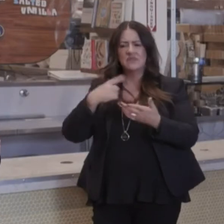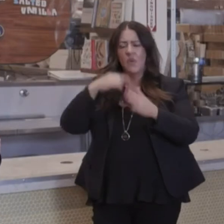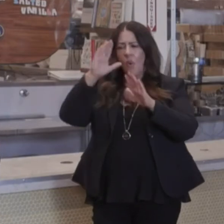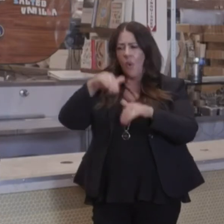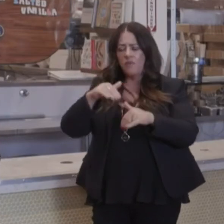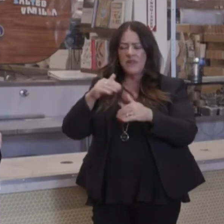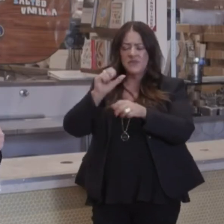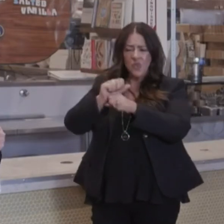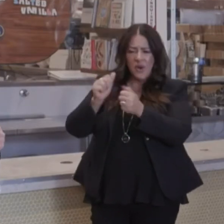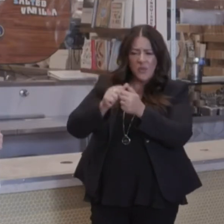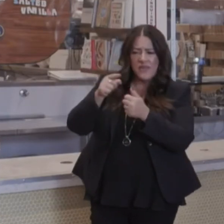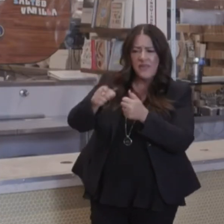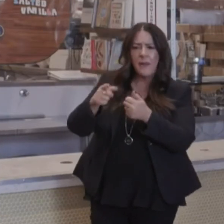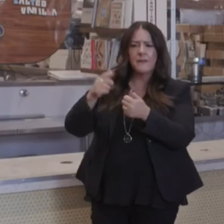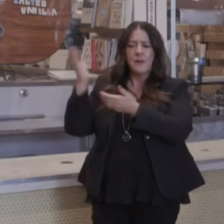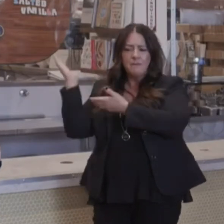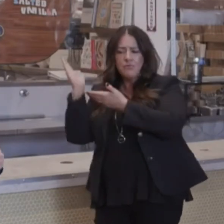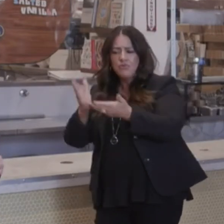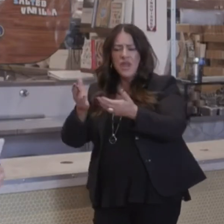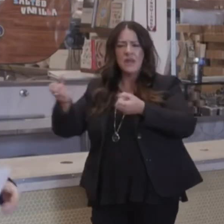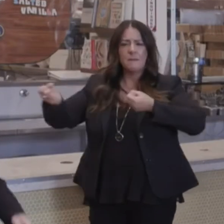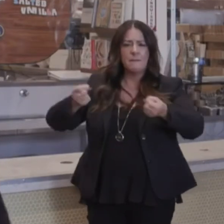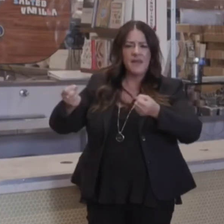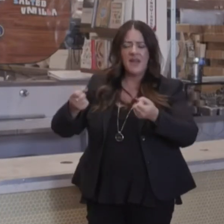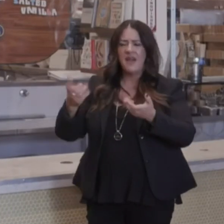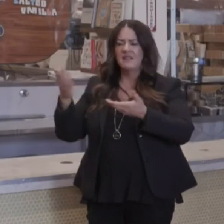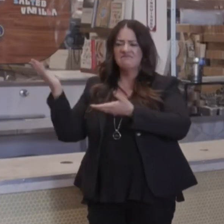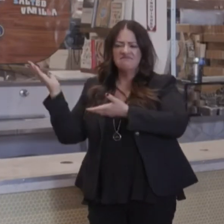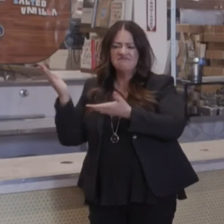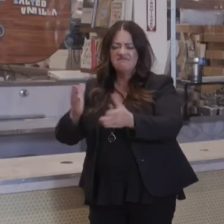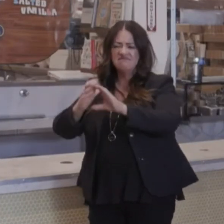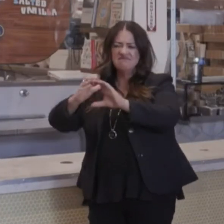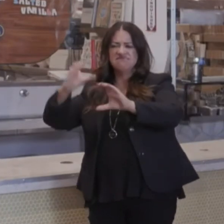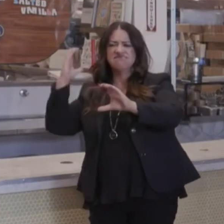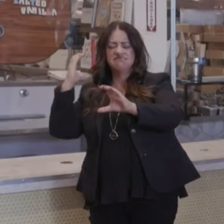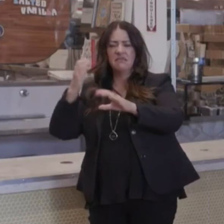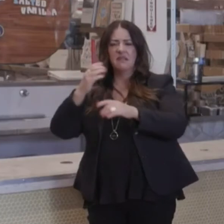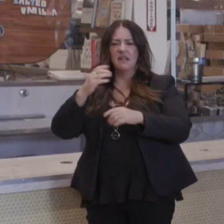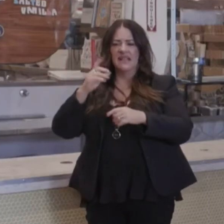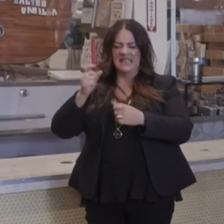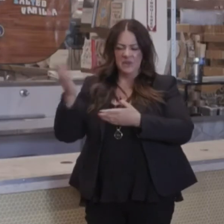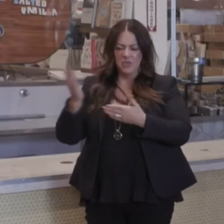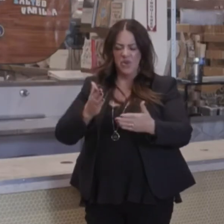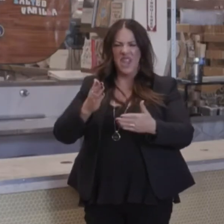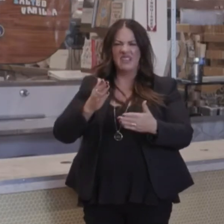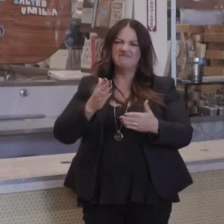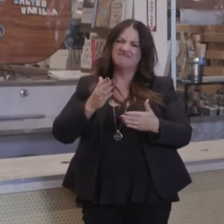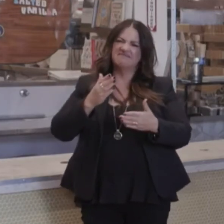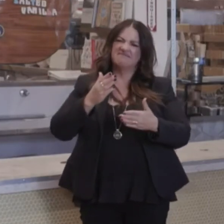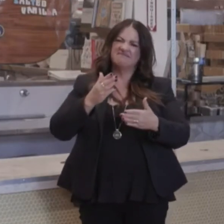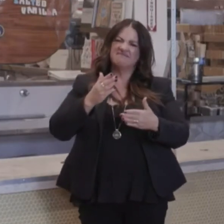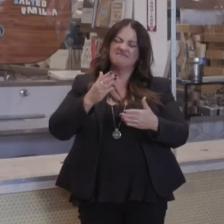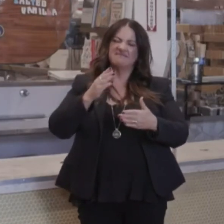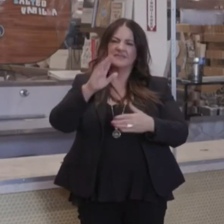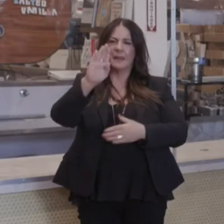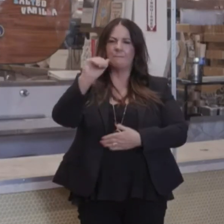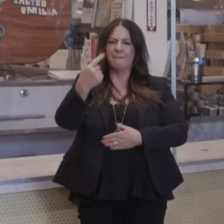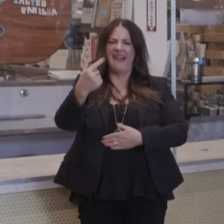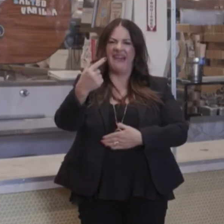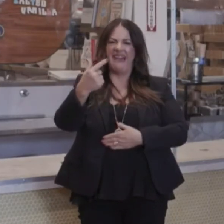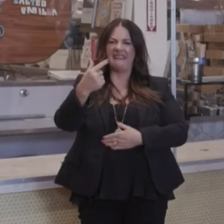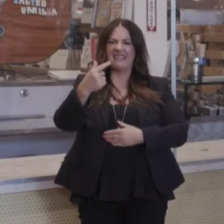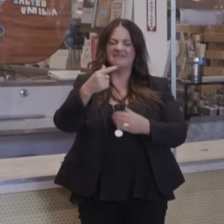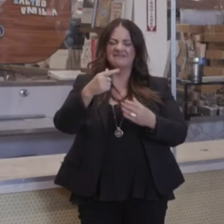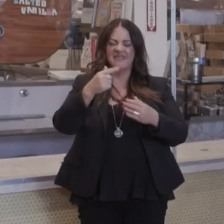bans to address the need to find more body bags because of the deadliness of this pandemic. It wasn't that many